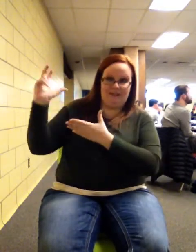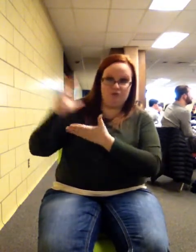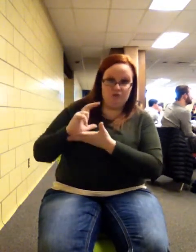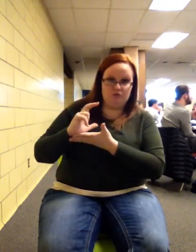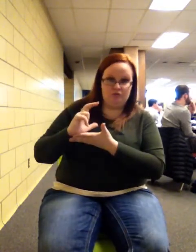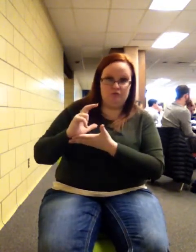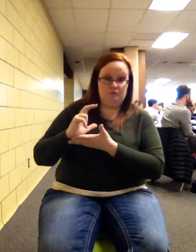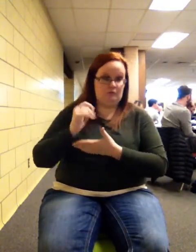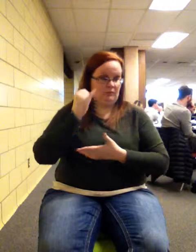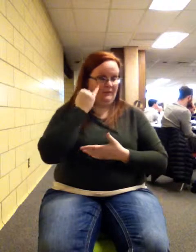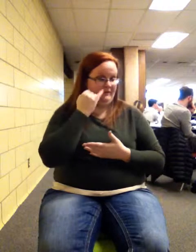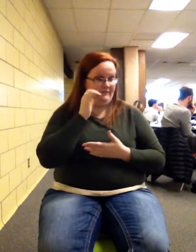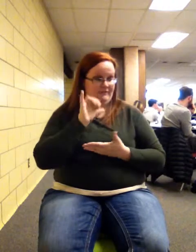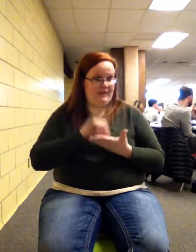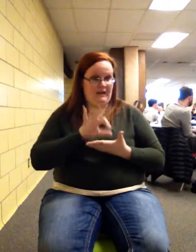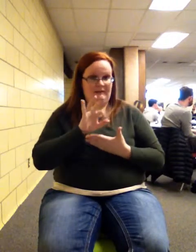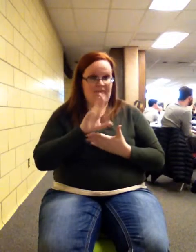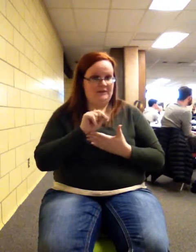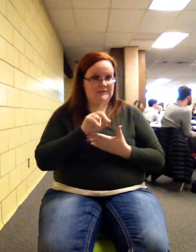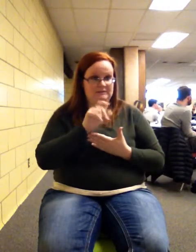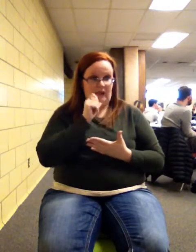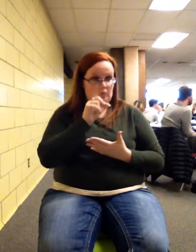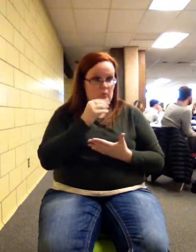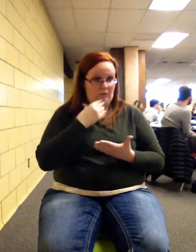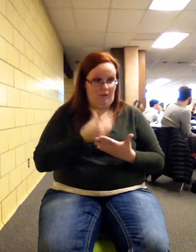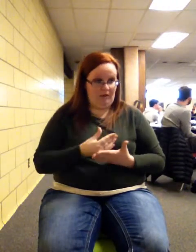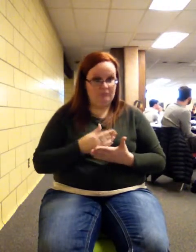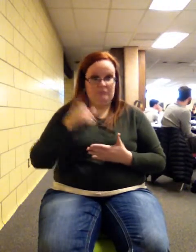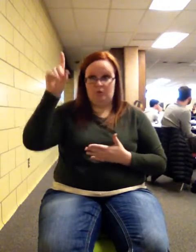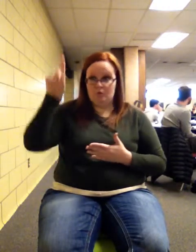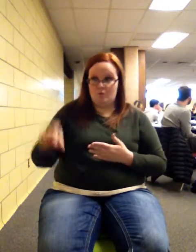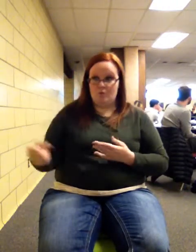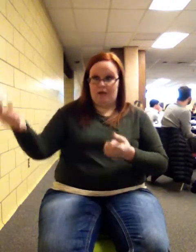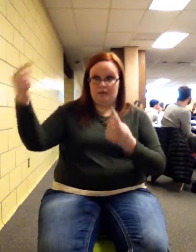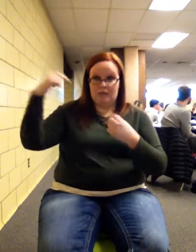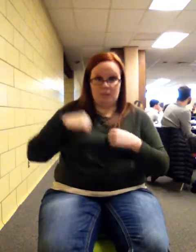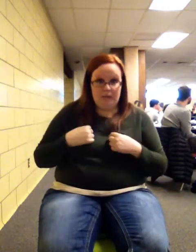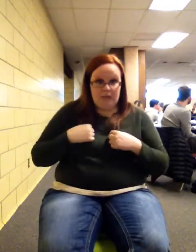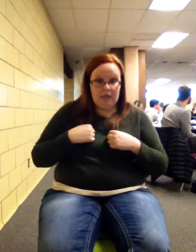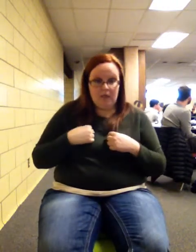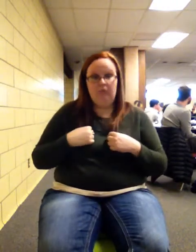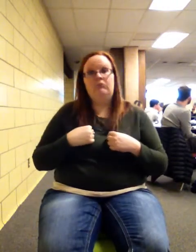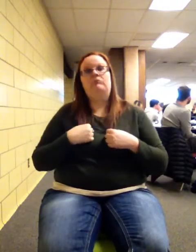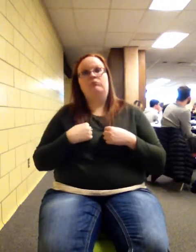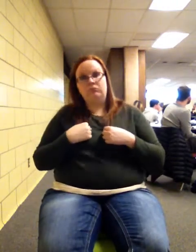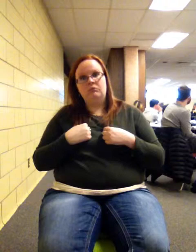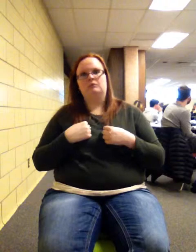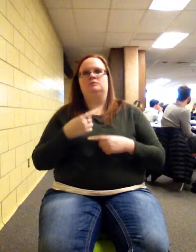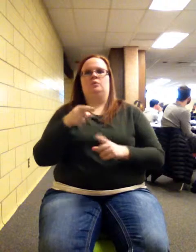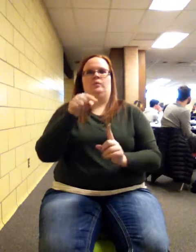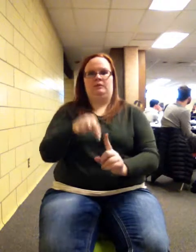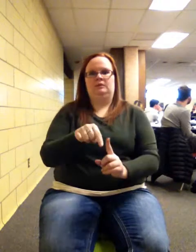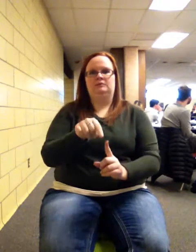unhappy. So the mutual fund manager, they have pressure, and the companies that they're buying